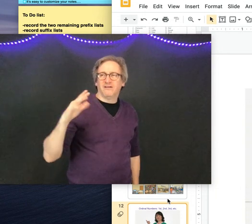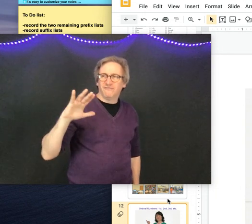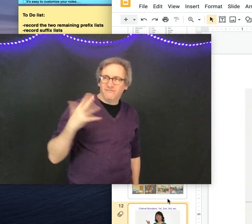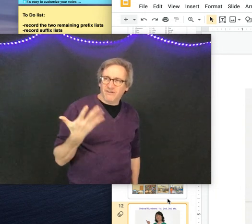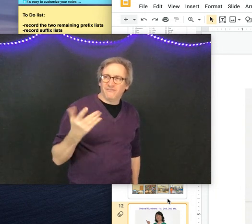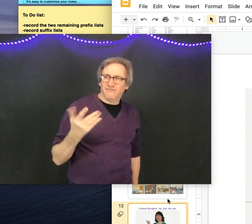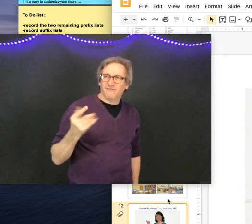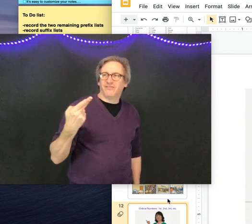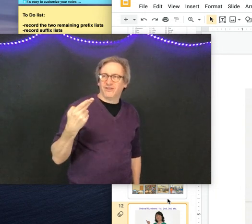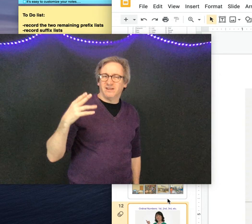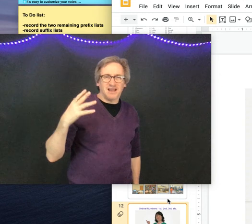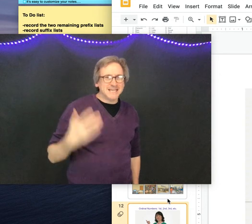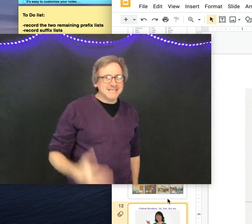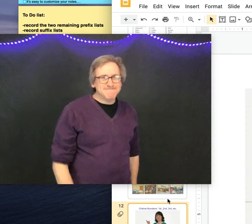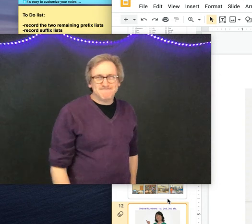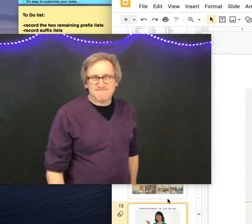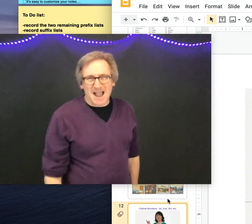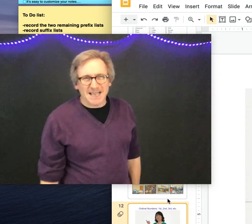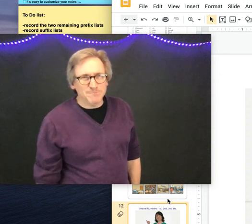Fifth.